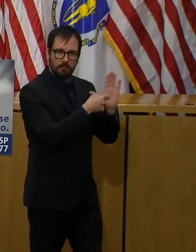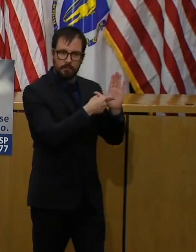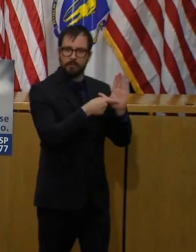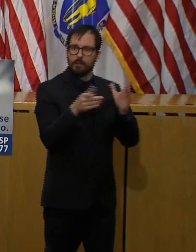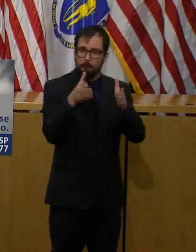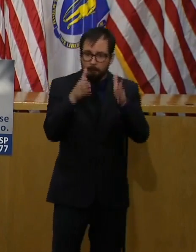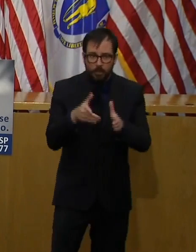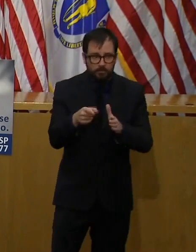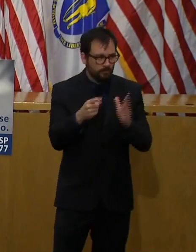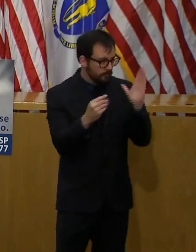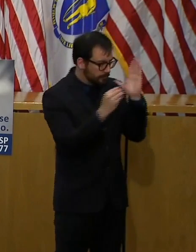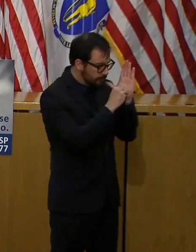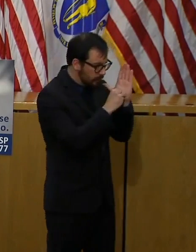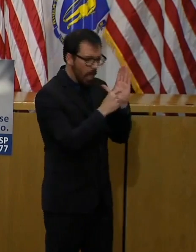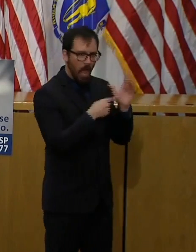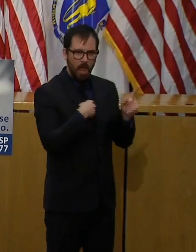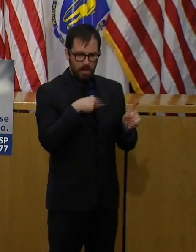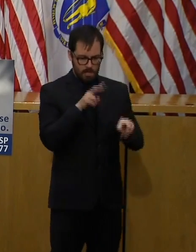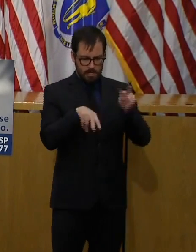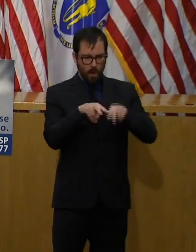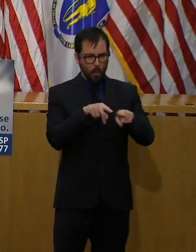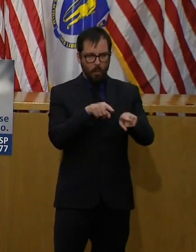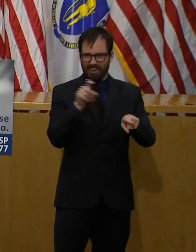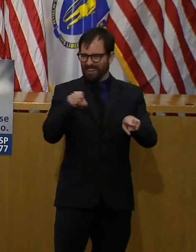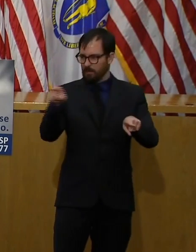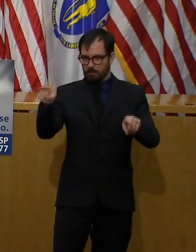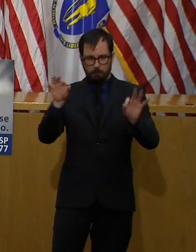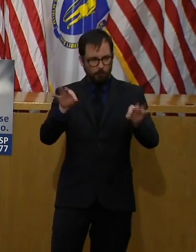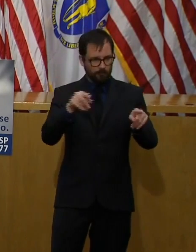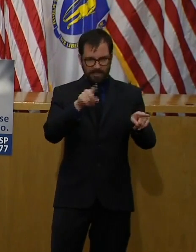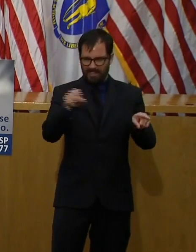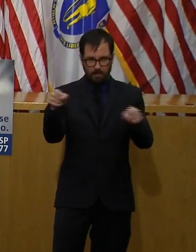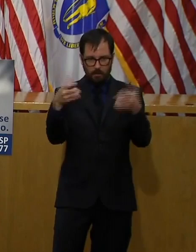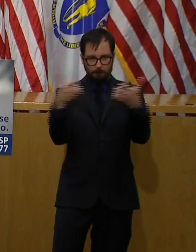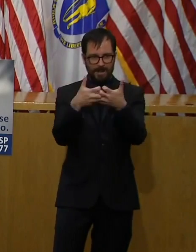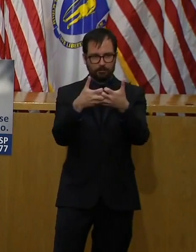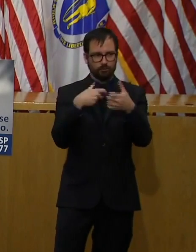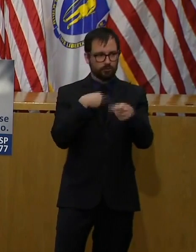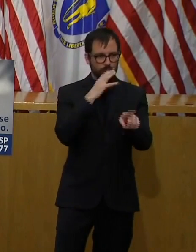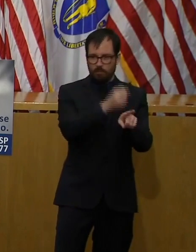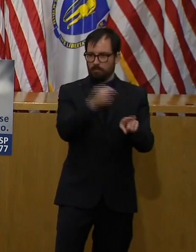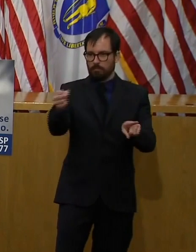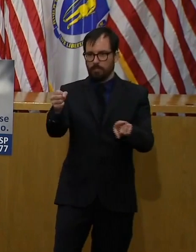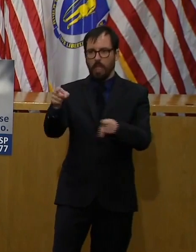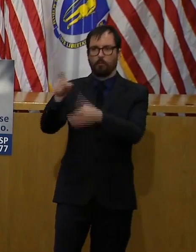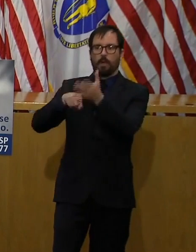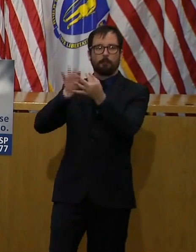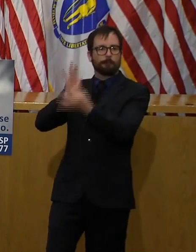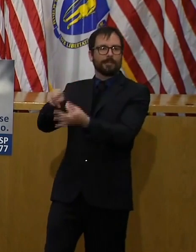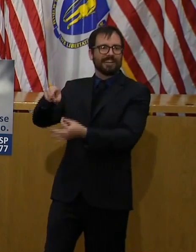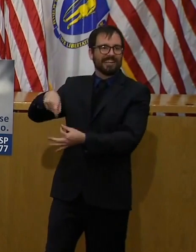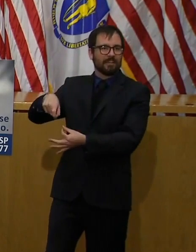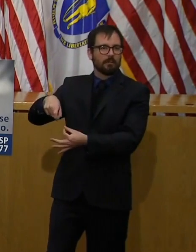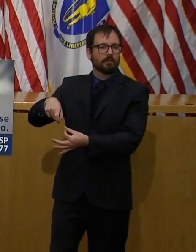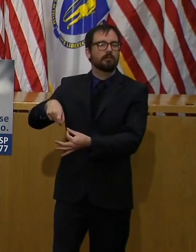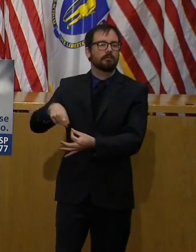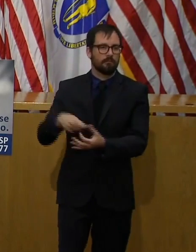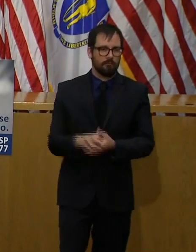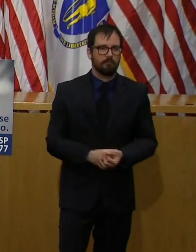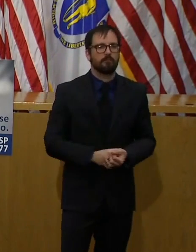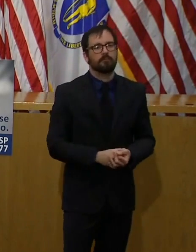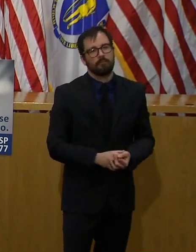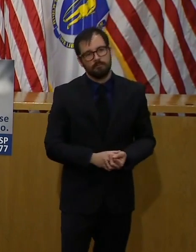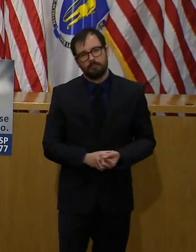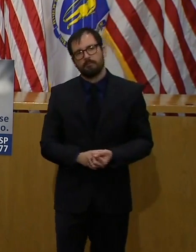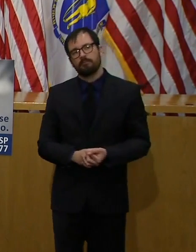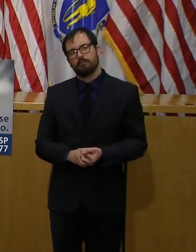need, as well as trying to figure out, is there a way that we could match furloughed individuals to where we have need in a